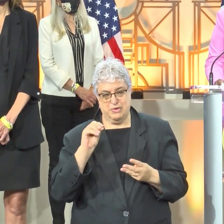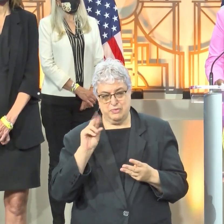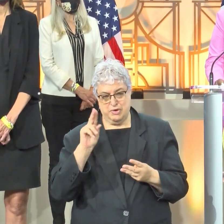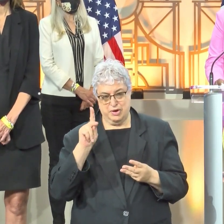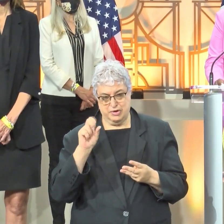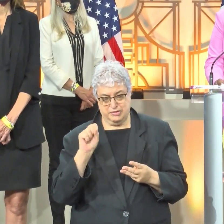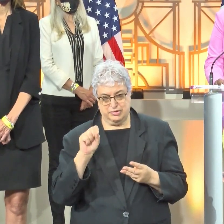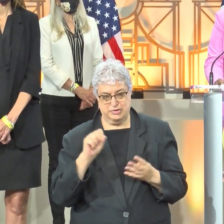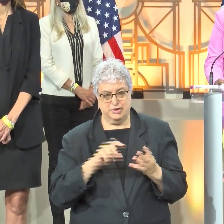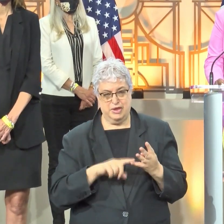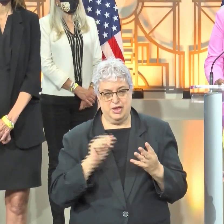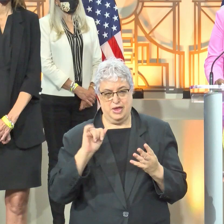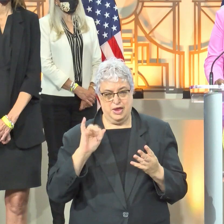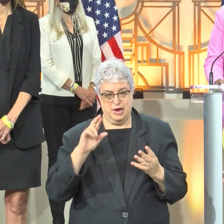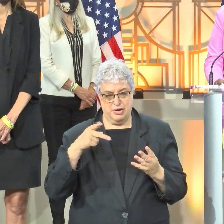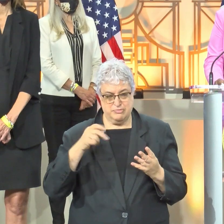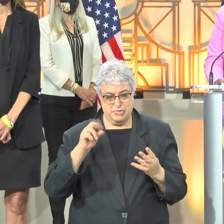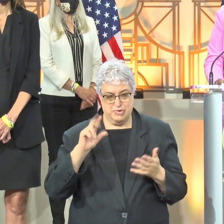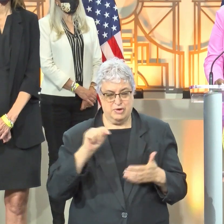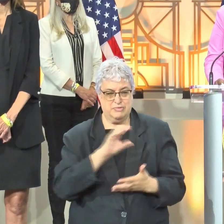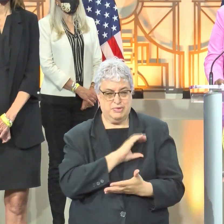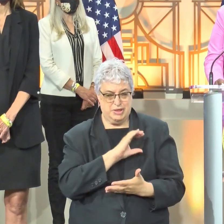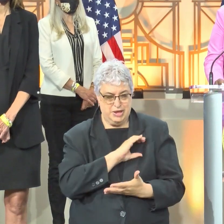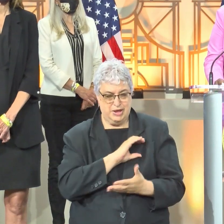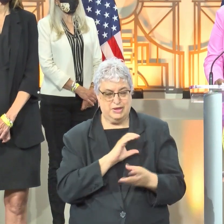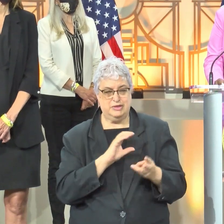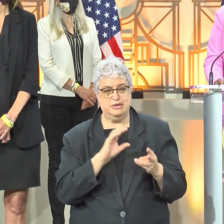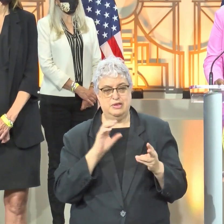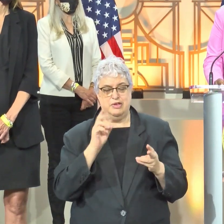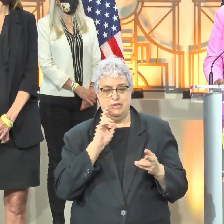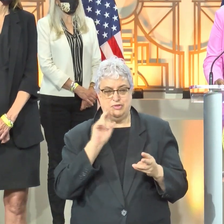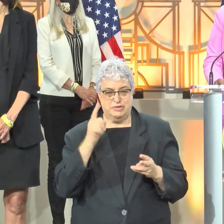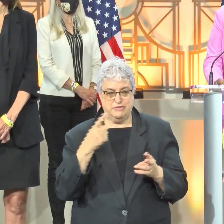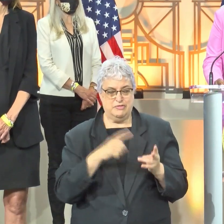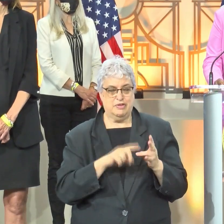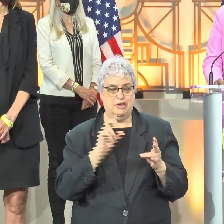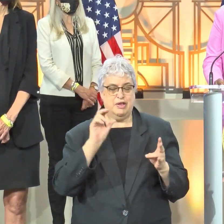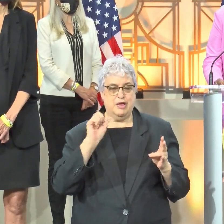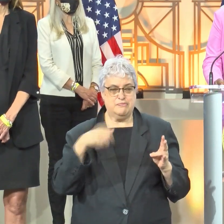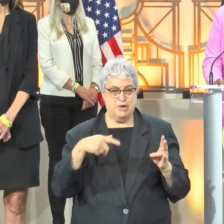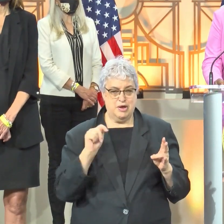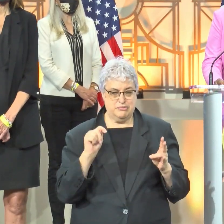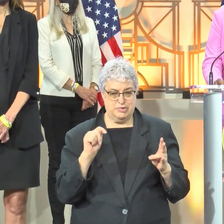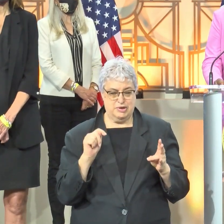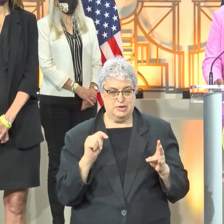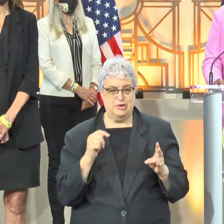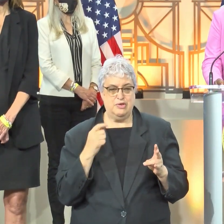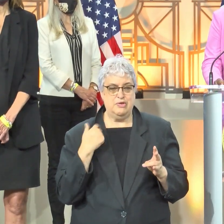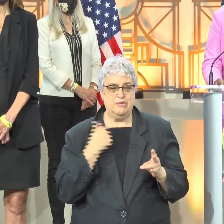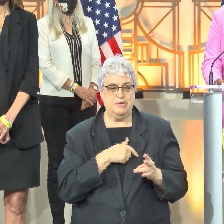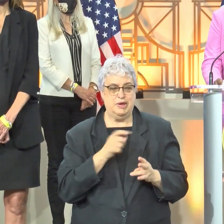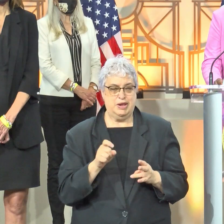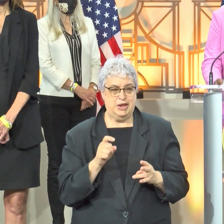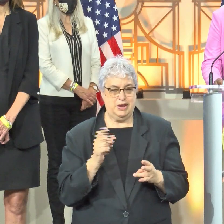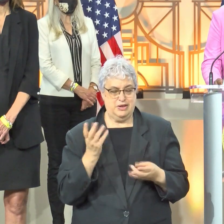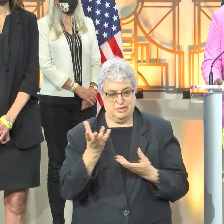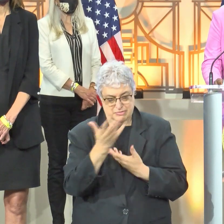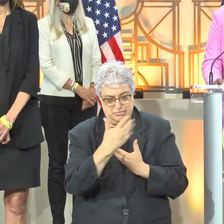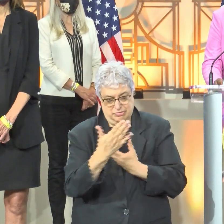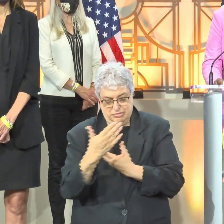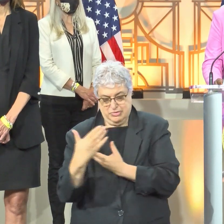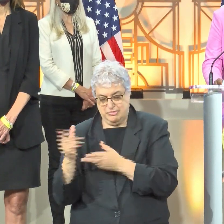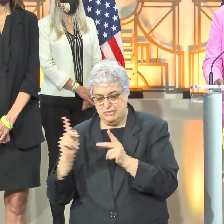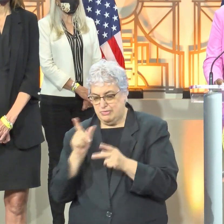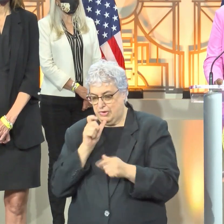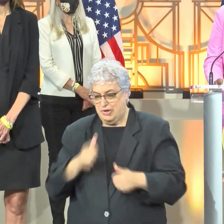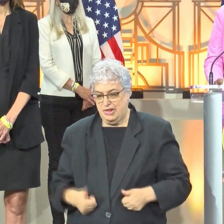Department, Houston Airport System, the Police Department, Houston First, Houston Apartment Association. We definitely want to engage all of the tenants